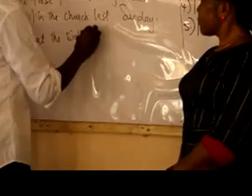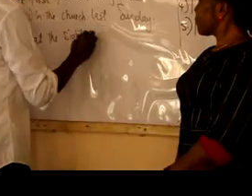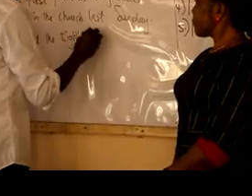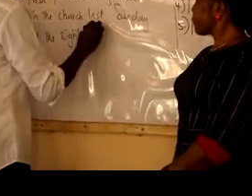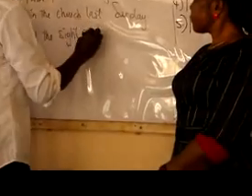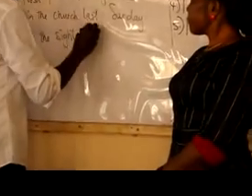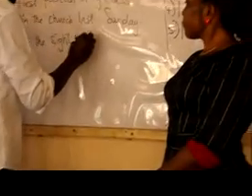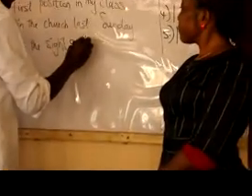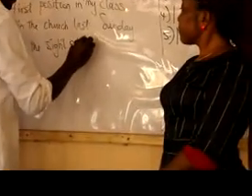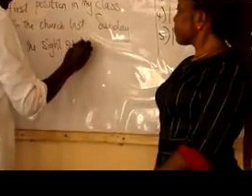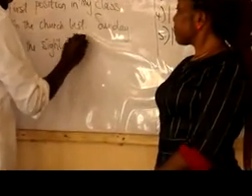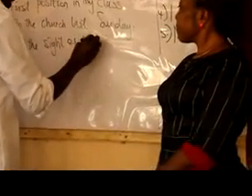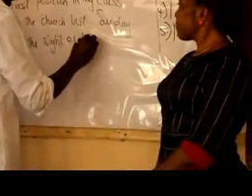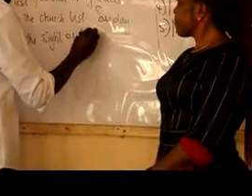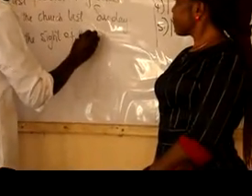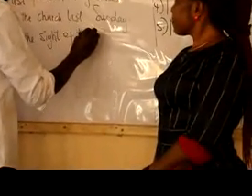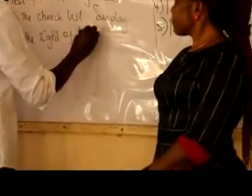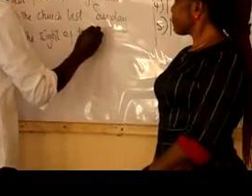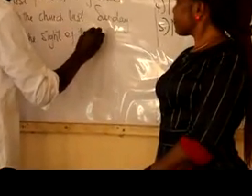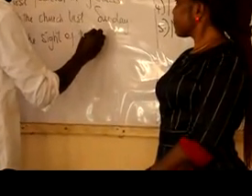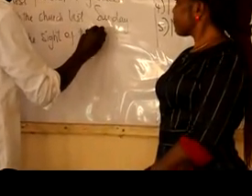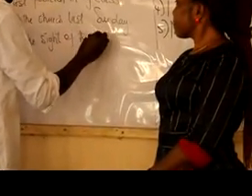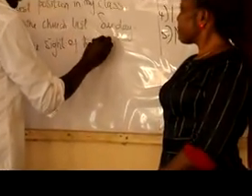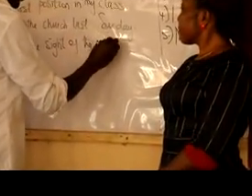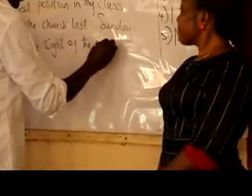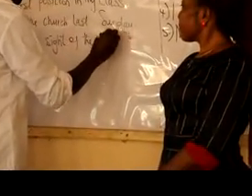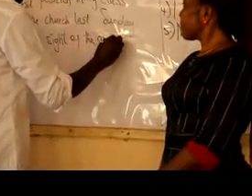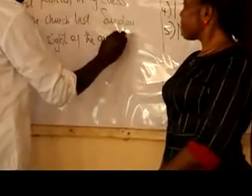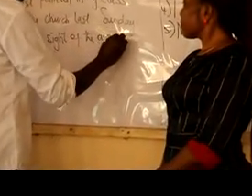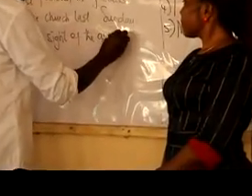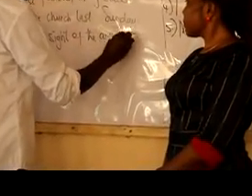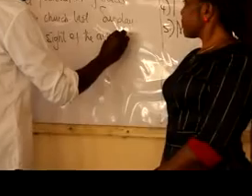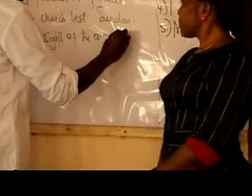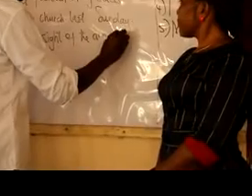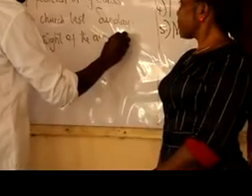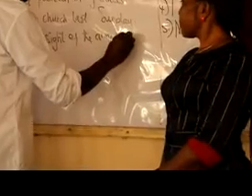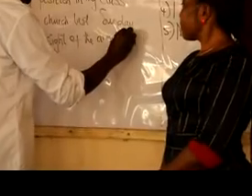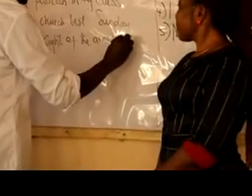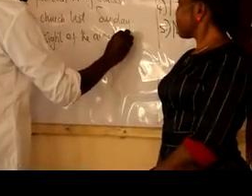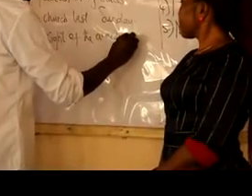of the armed robbers.